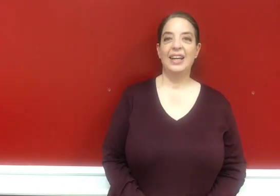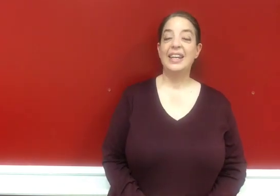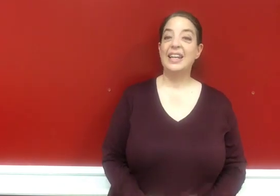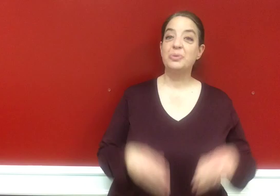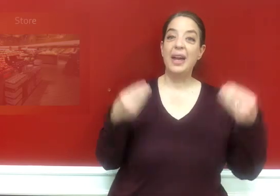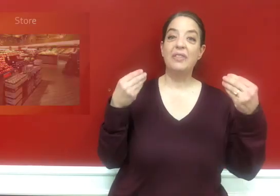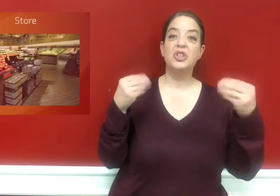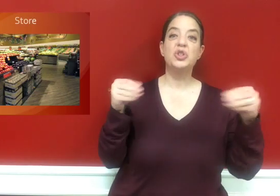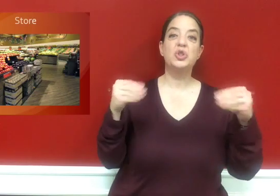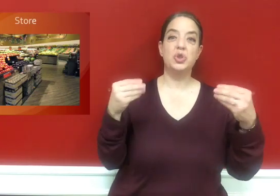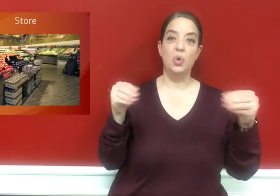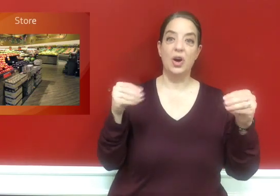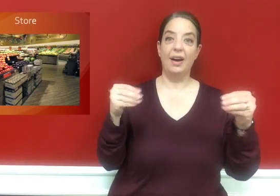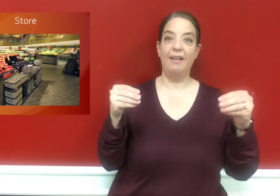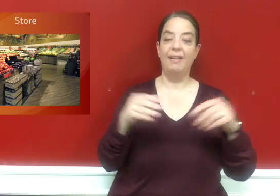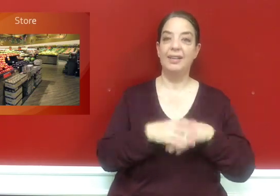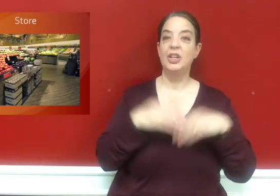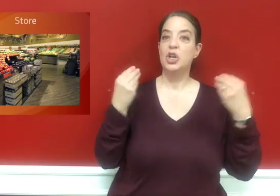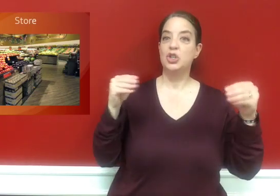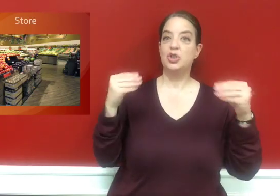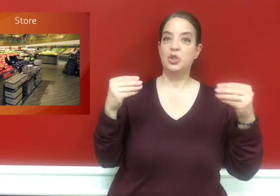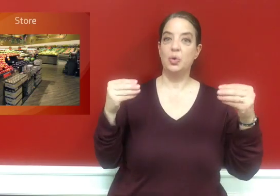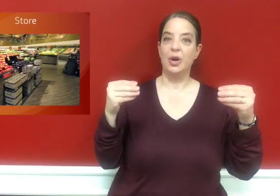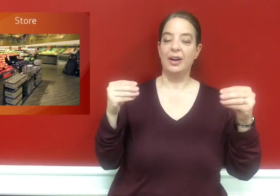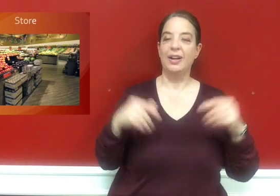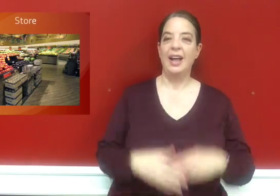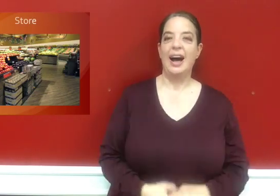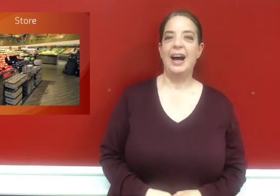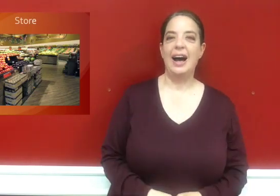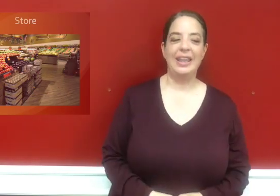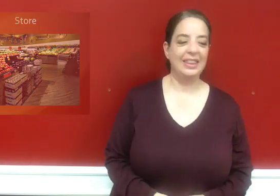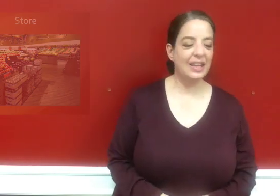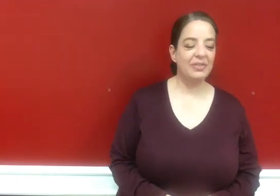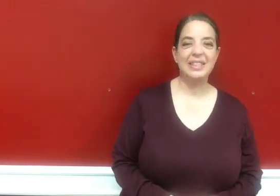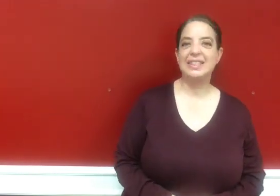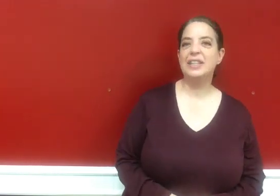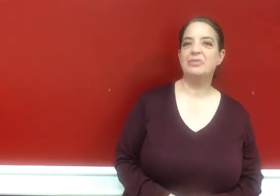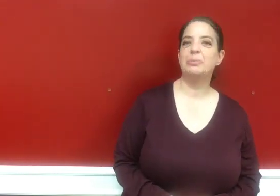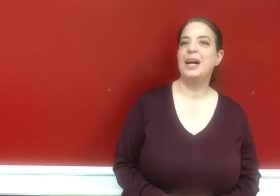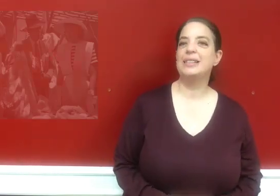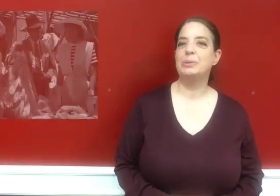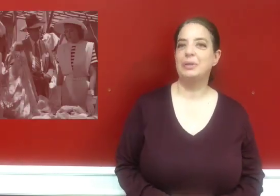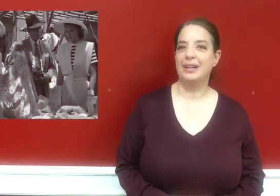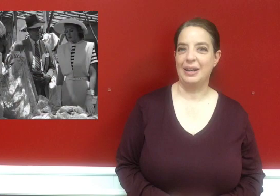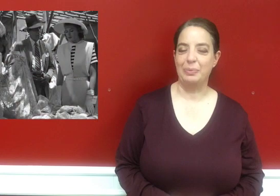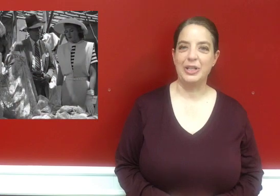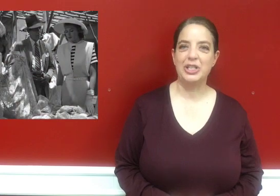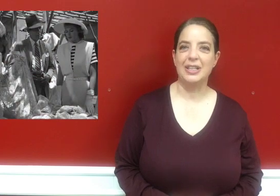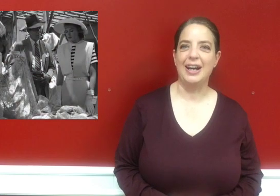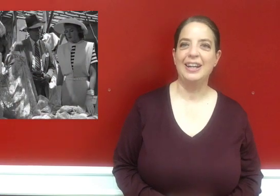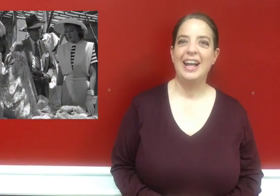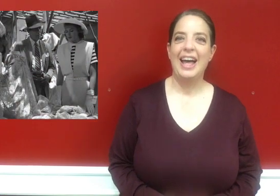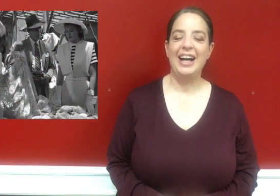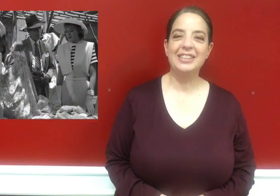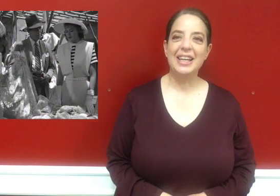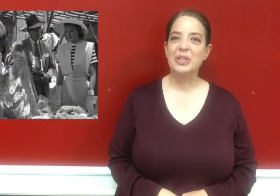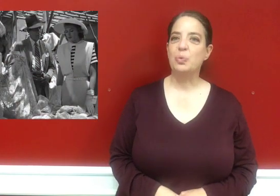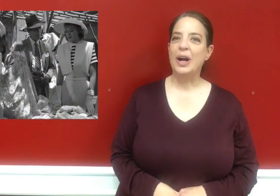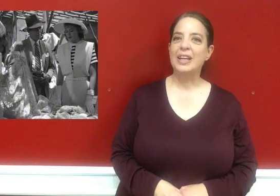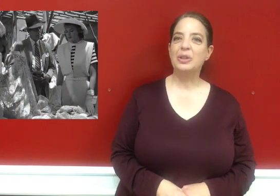Next we have the store. Store. I think of a scene from Casablanca where Elsa is walking through